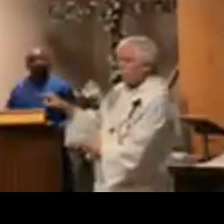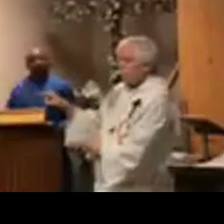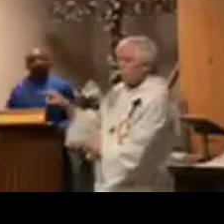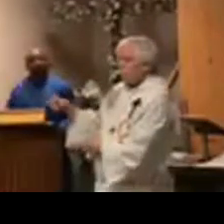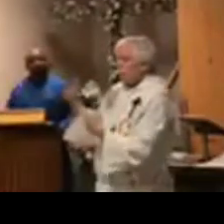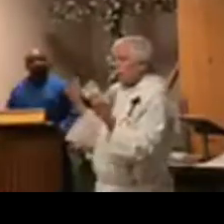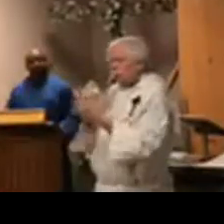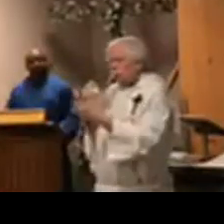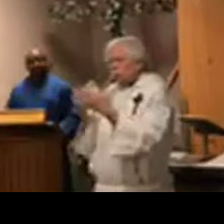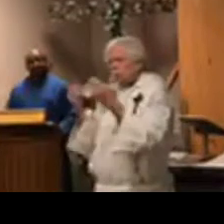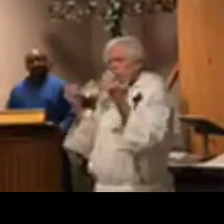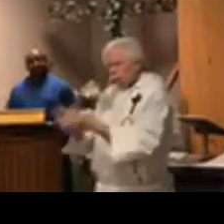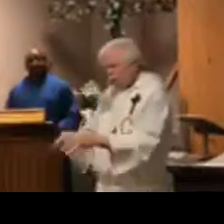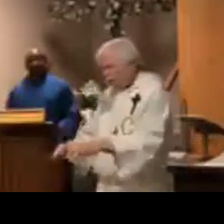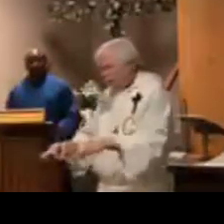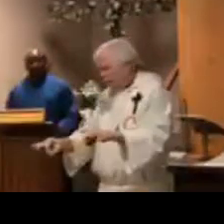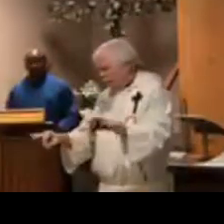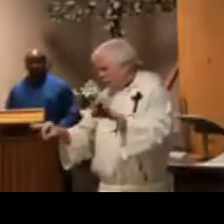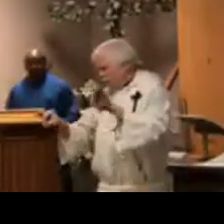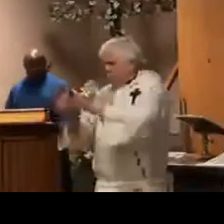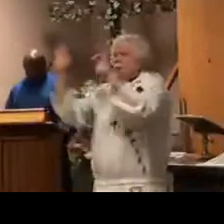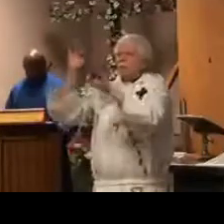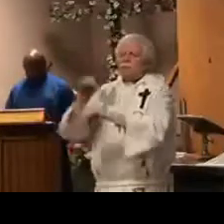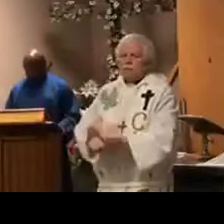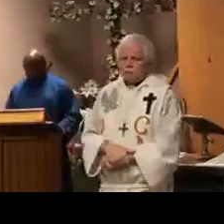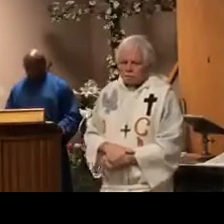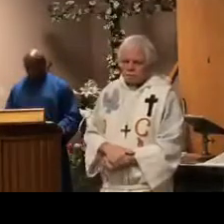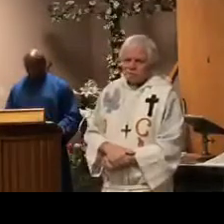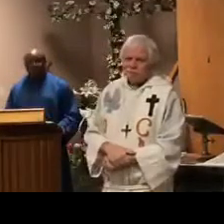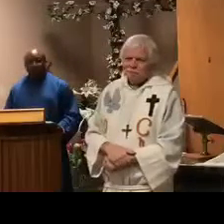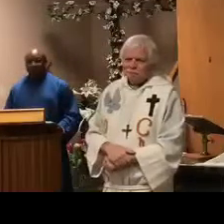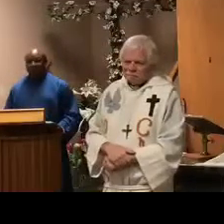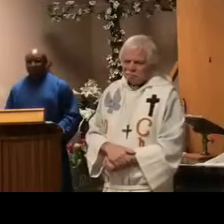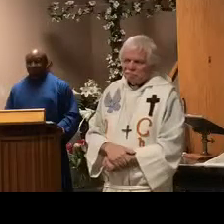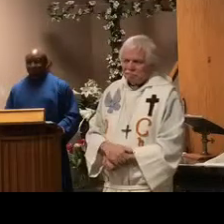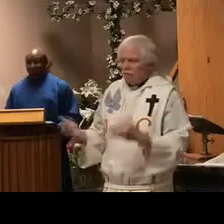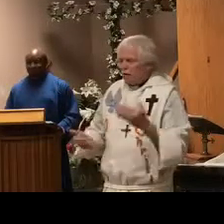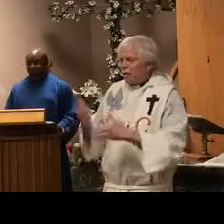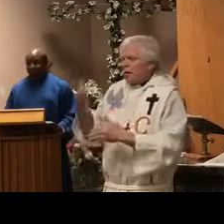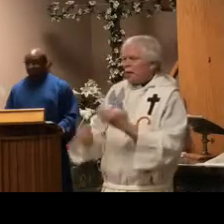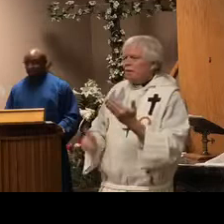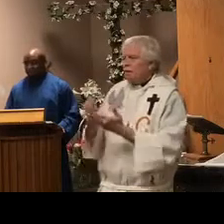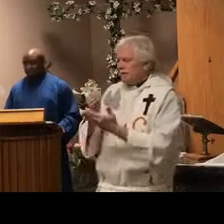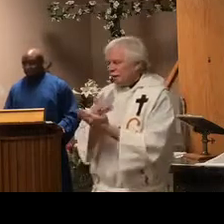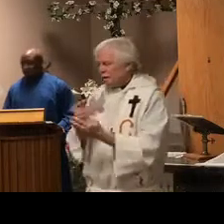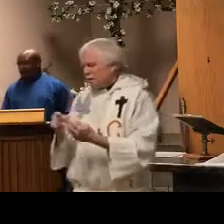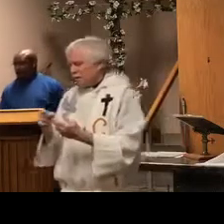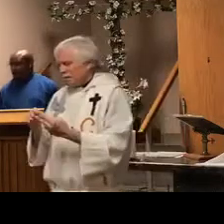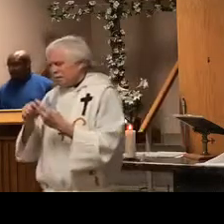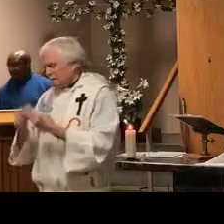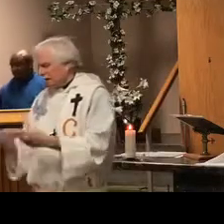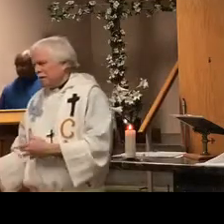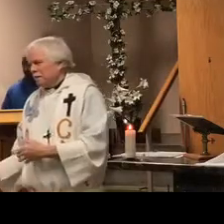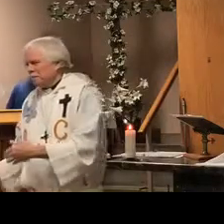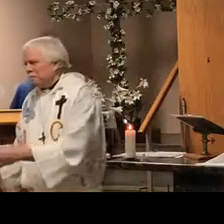Jesus rose again. And that is the most important thing. Here ends